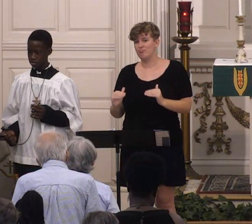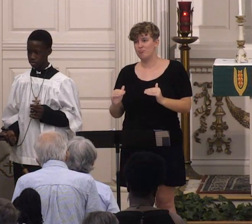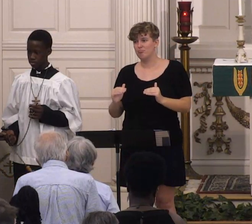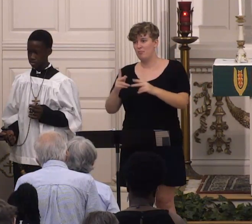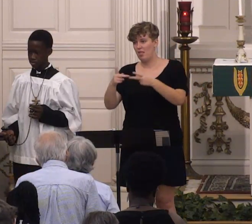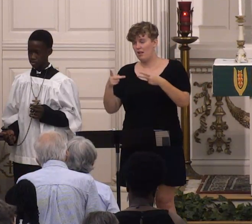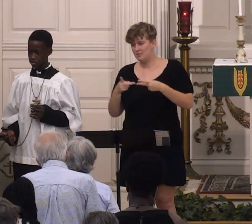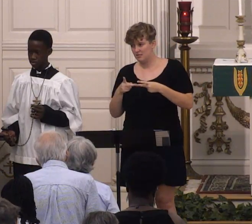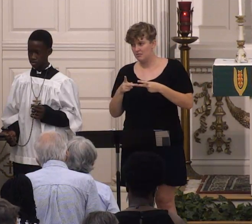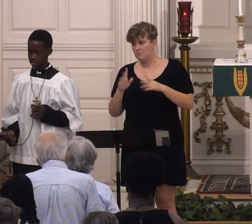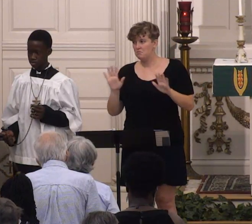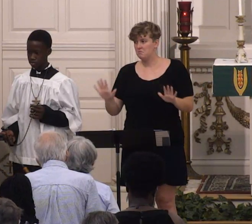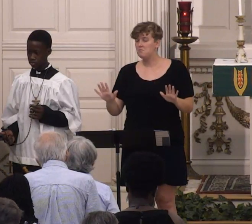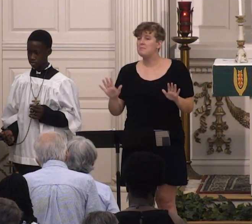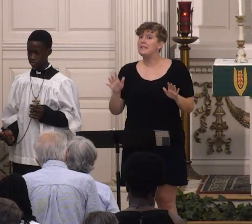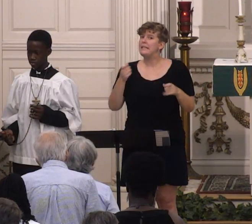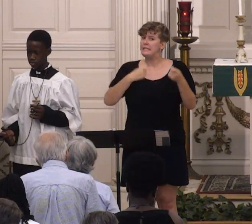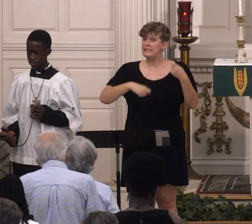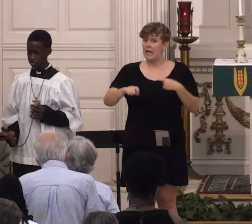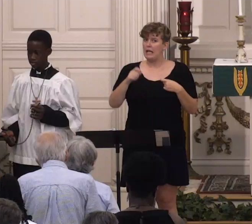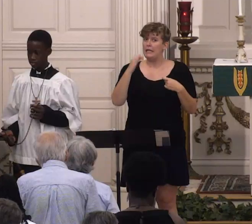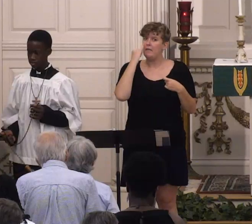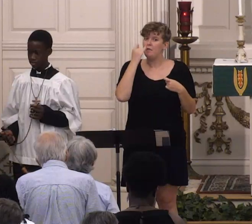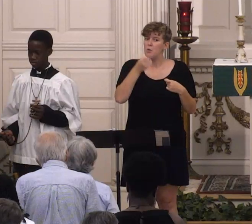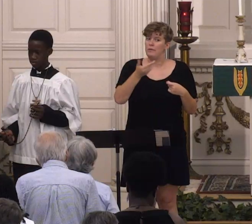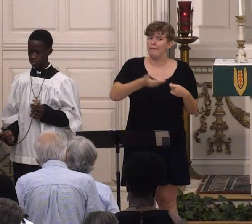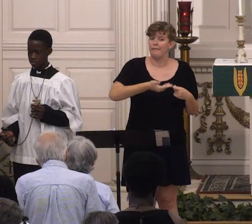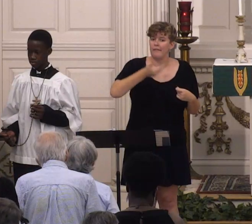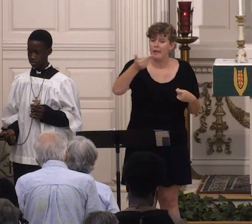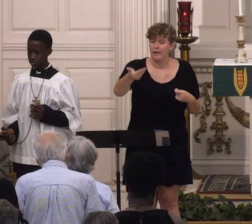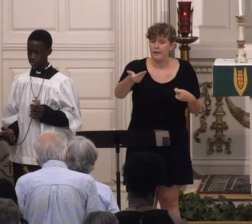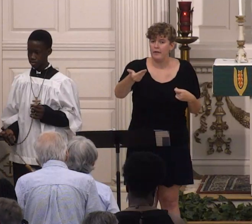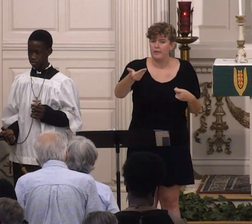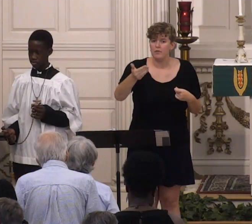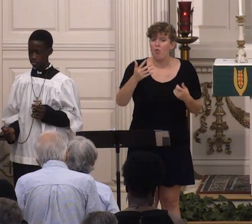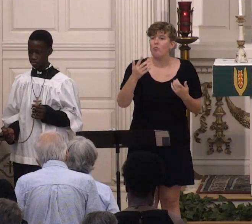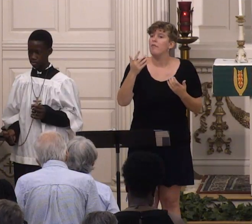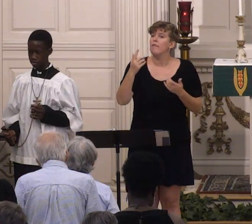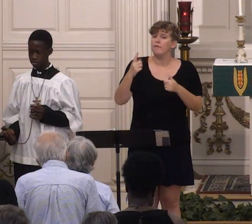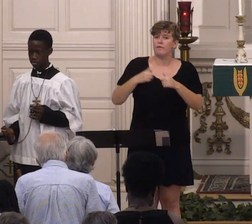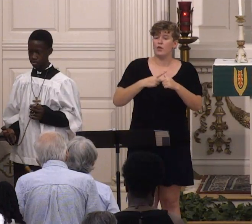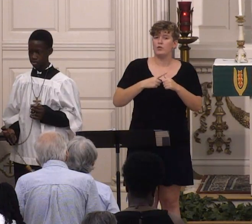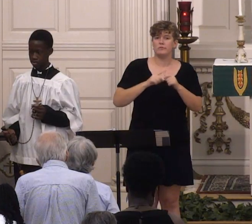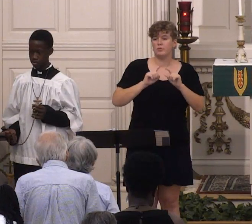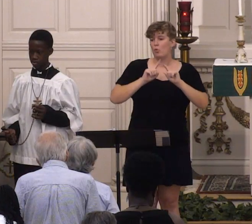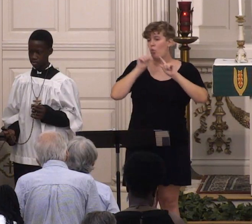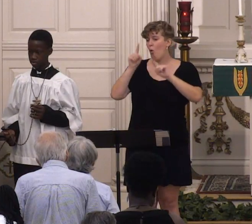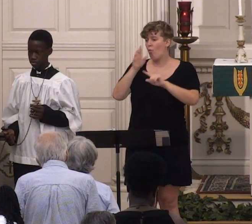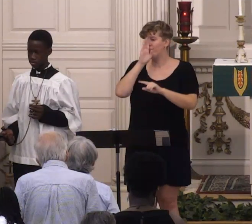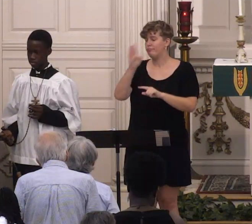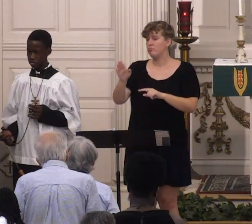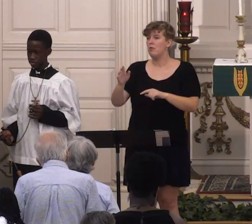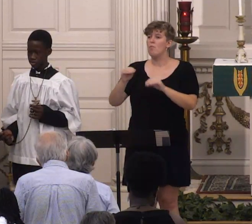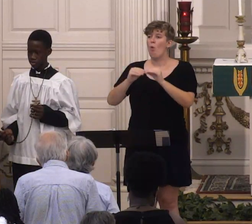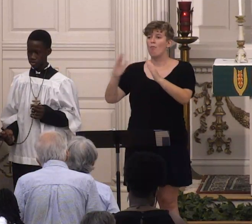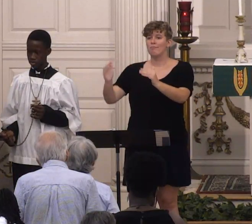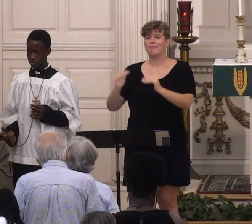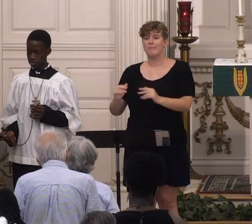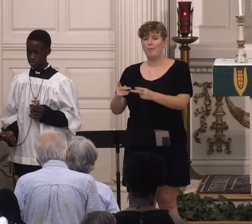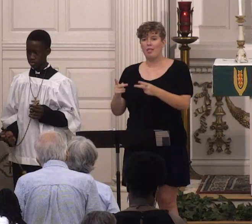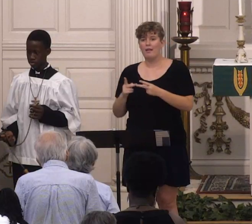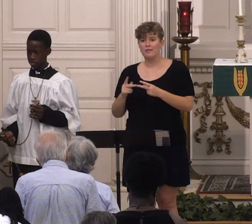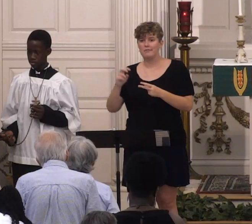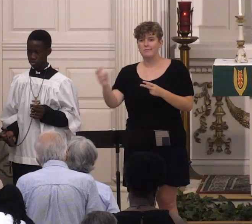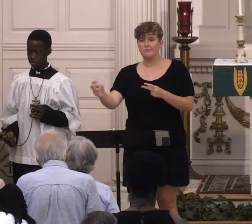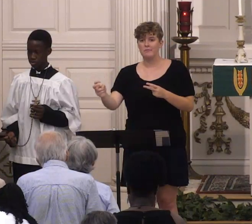Rather, when you are invited, go and take the lowest place, so that when the host